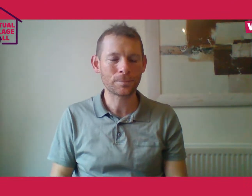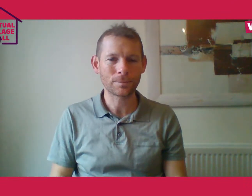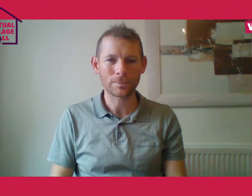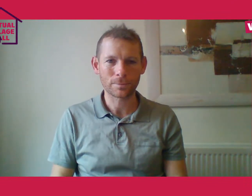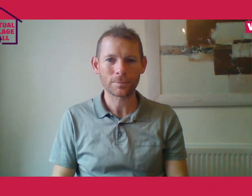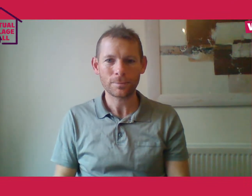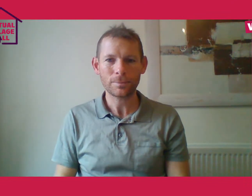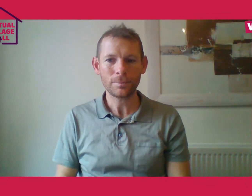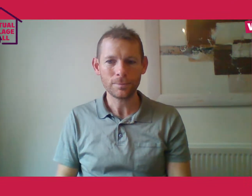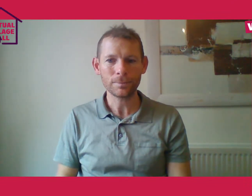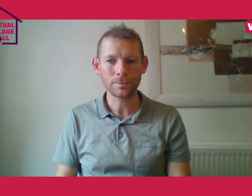good.